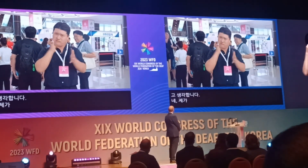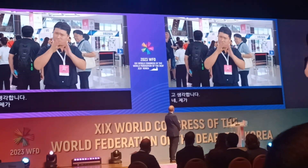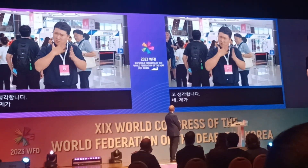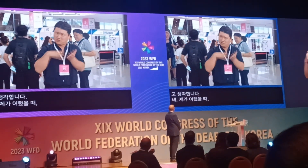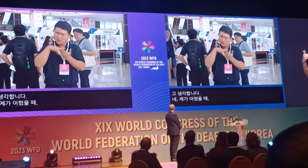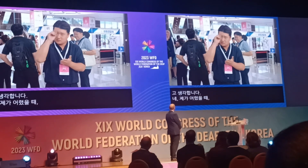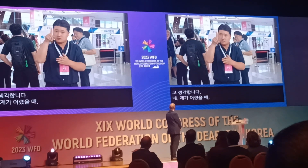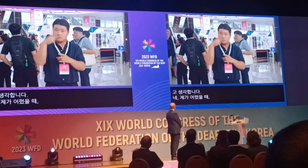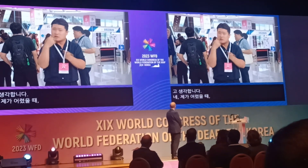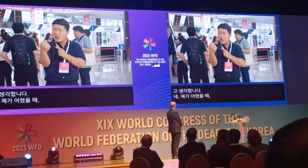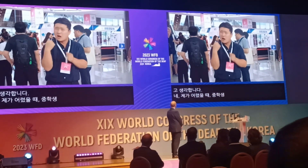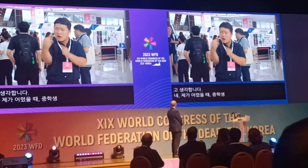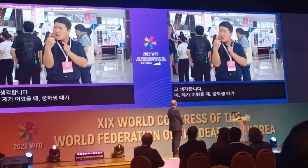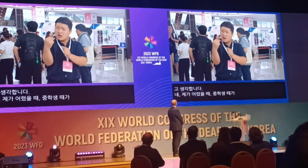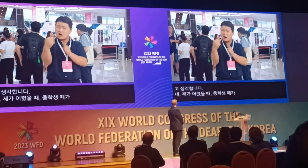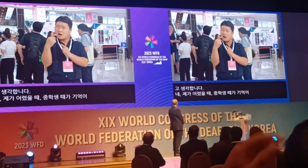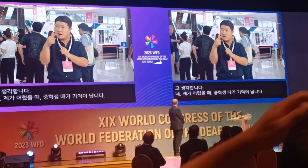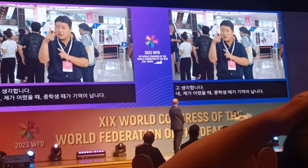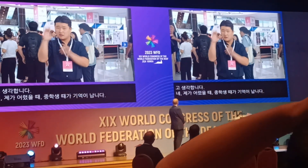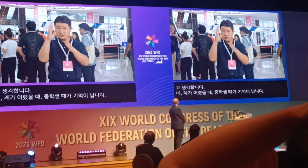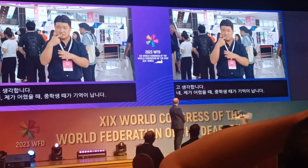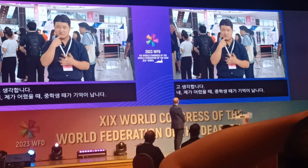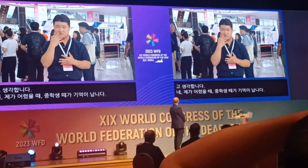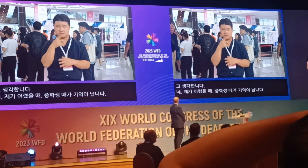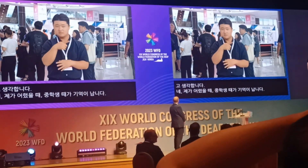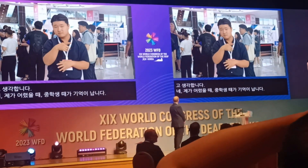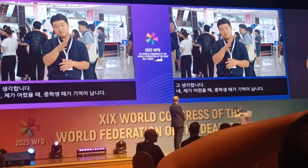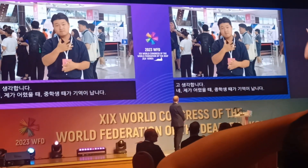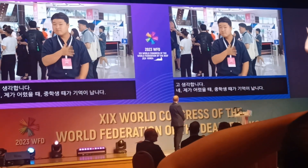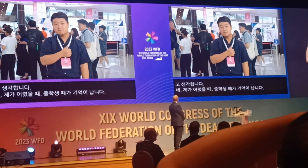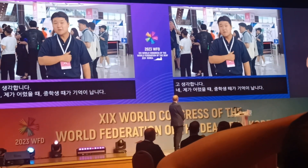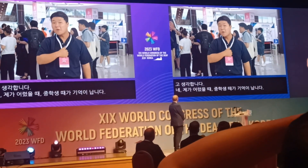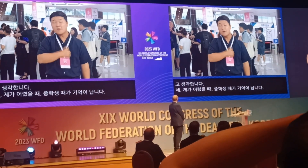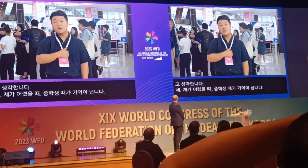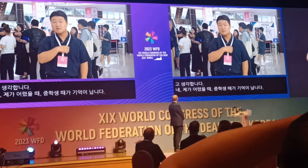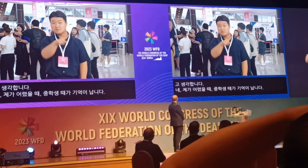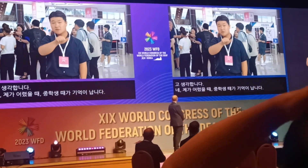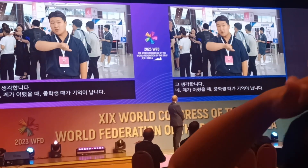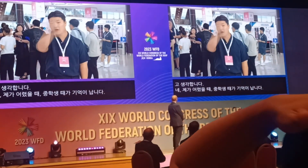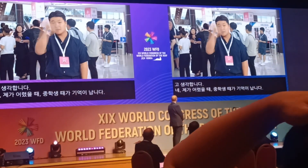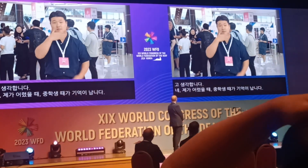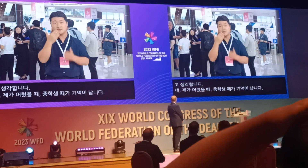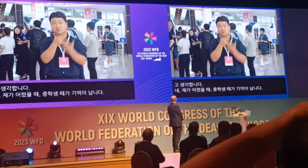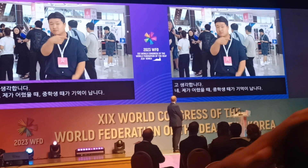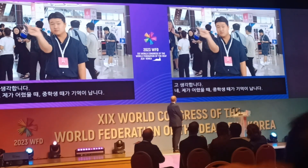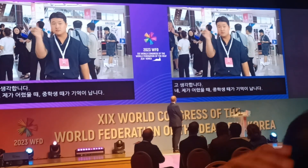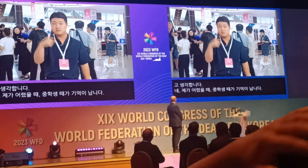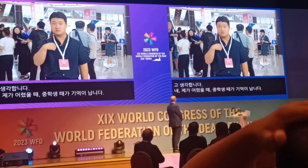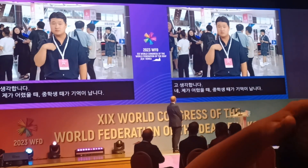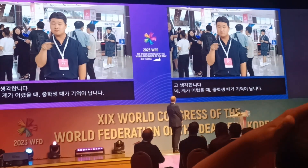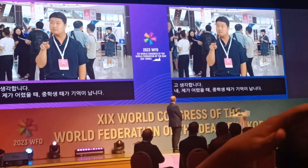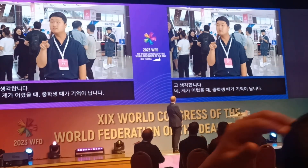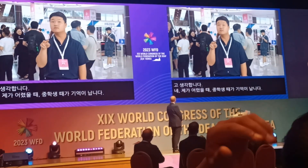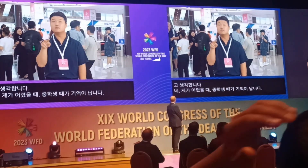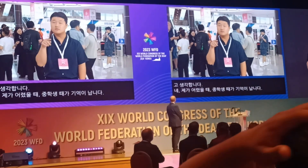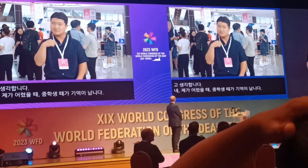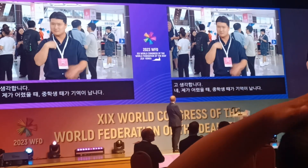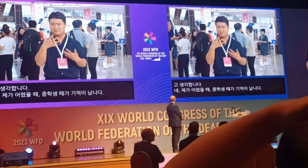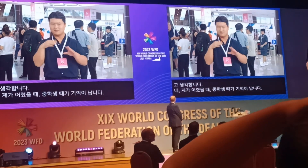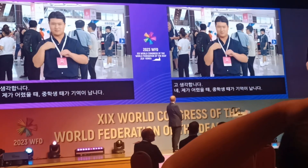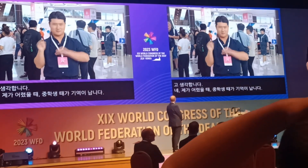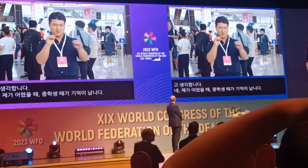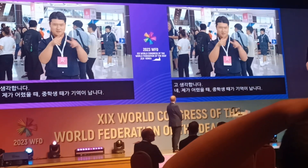wanted to do things and I was often not allowed because I wasn't given access to sign language. I was told that I had to go